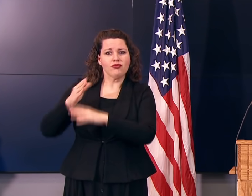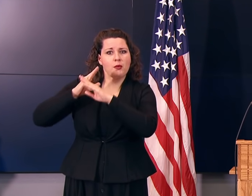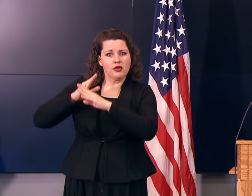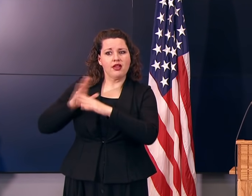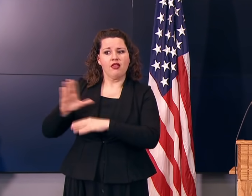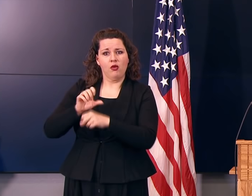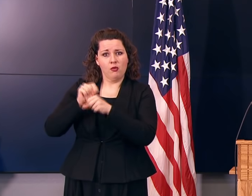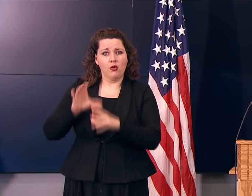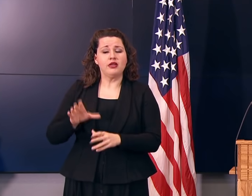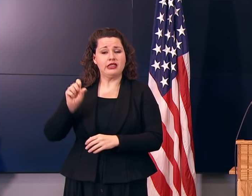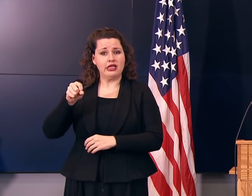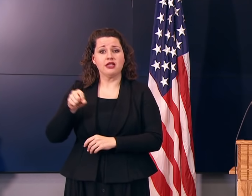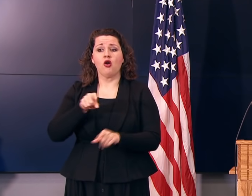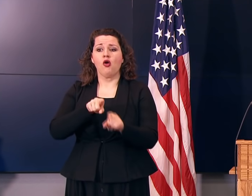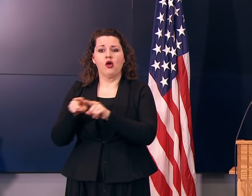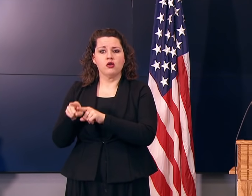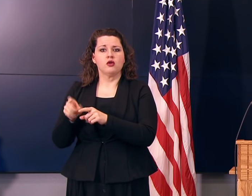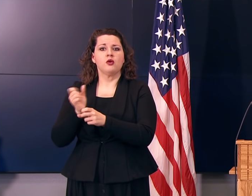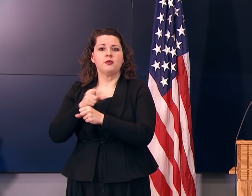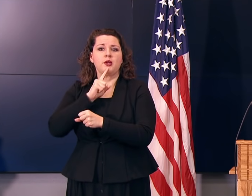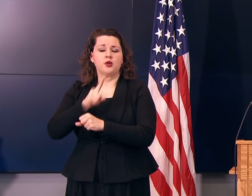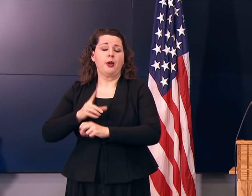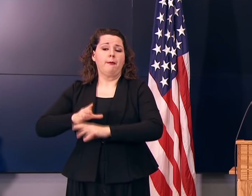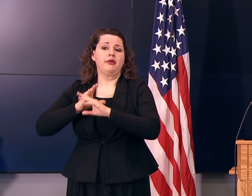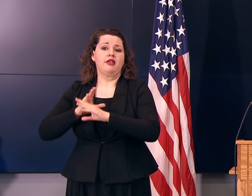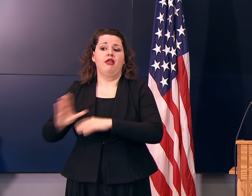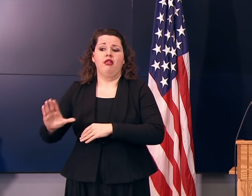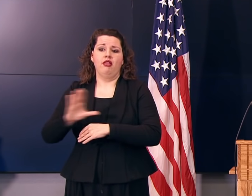their employees, but to make sure that they can protect